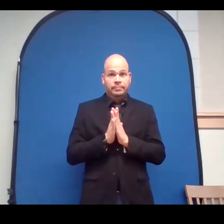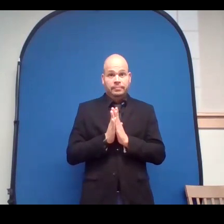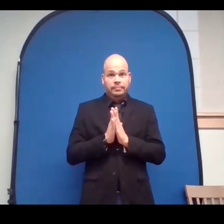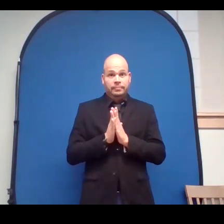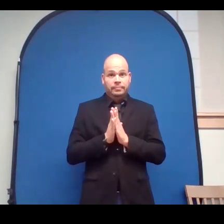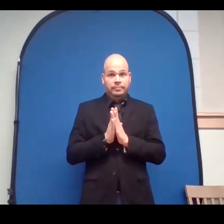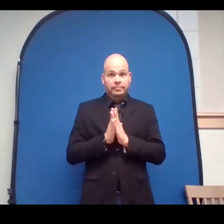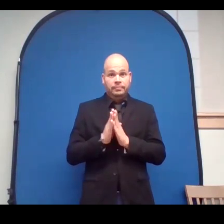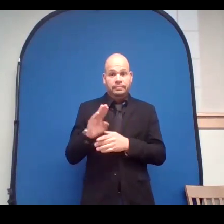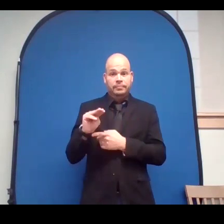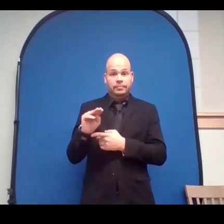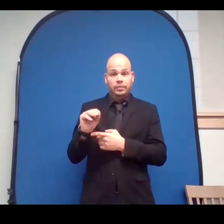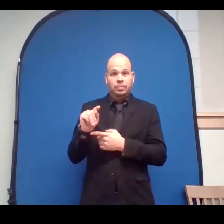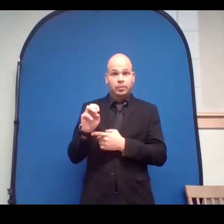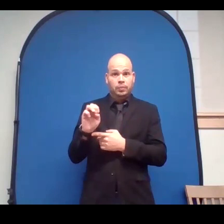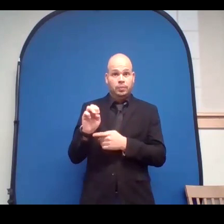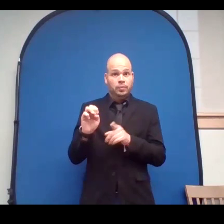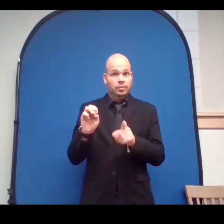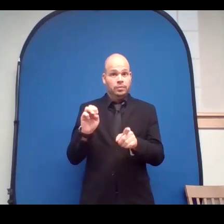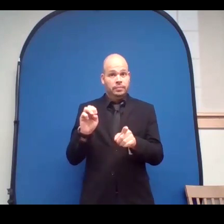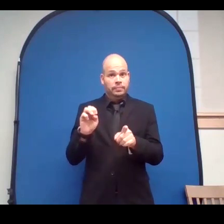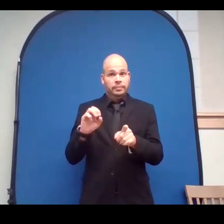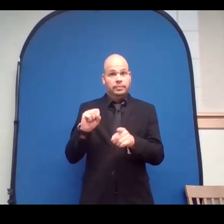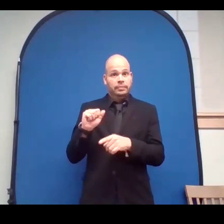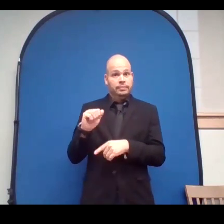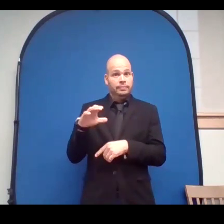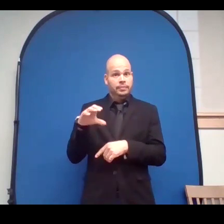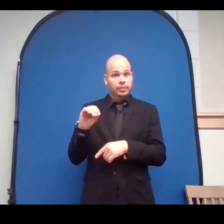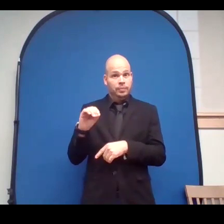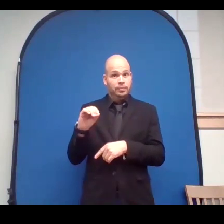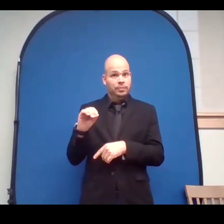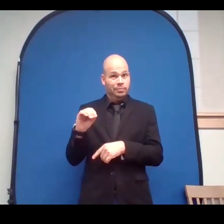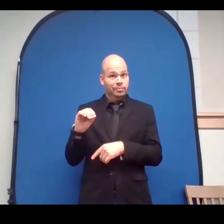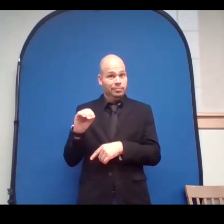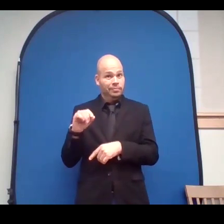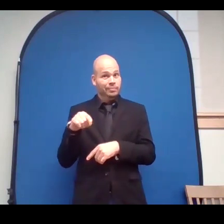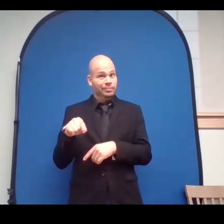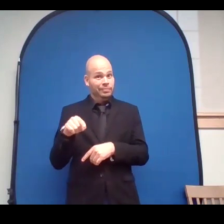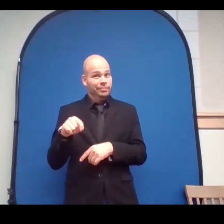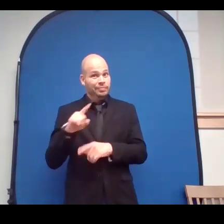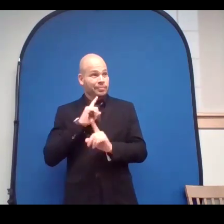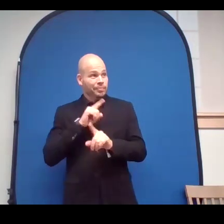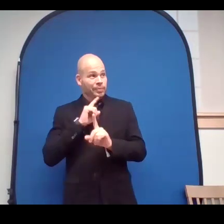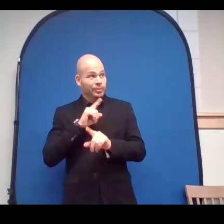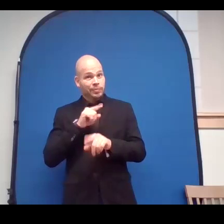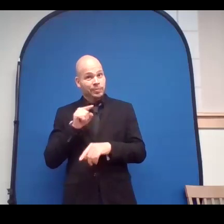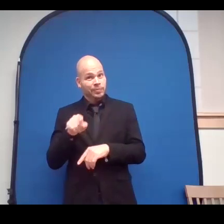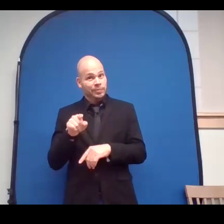did you go to Saco, the Saco base, for weekend drill the weekend of September 1st?